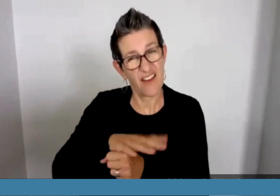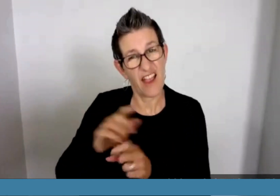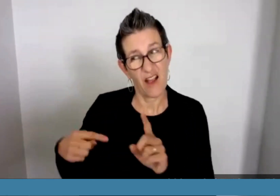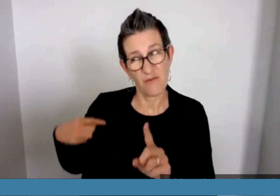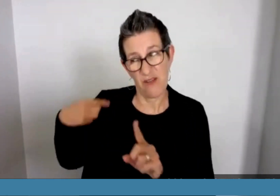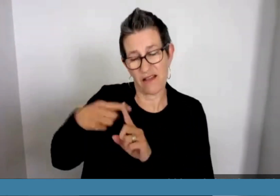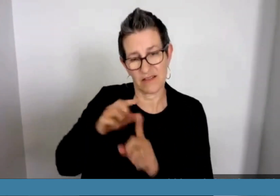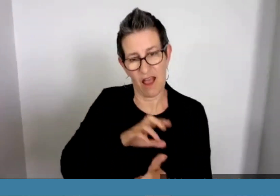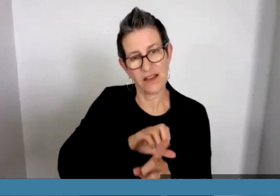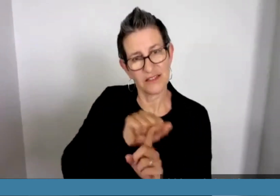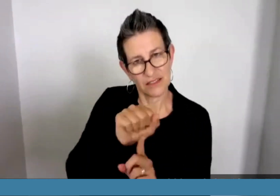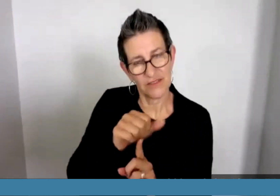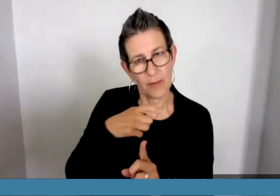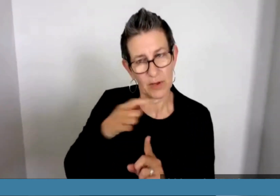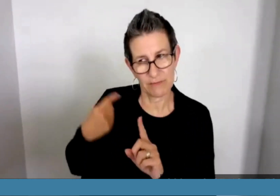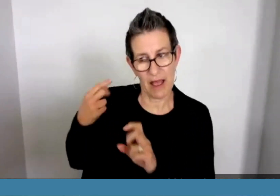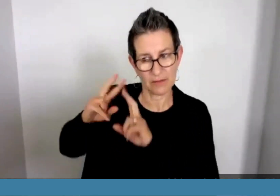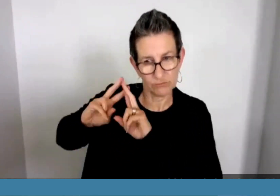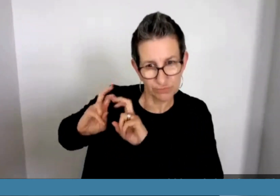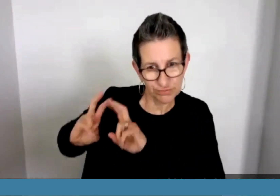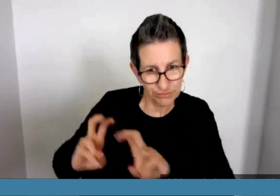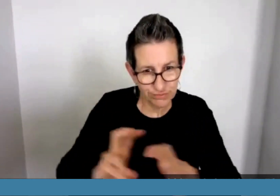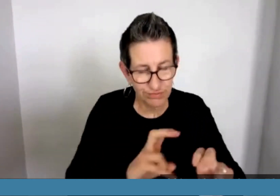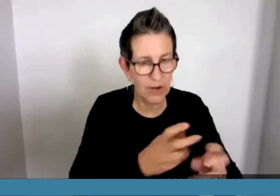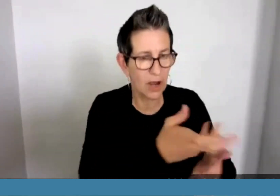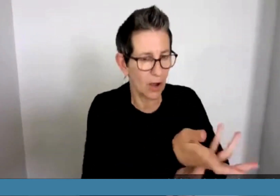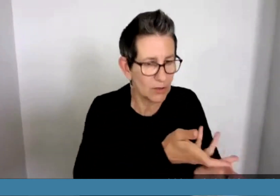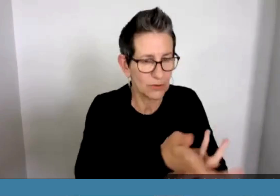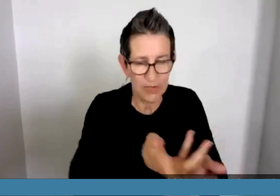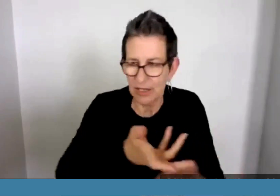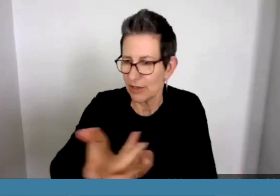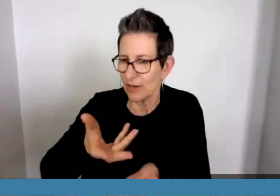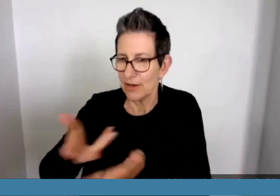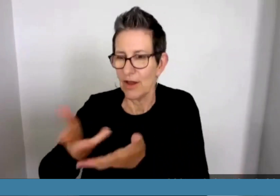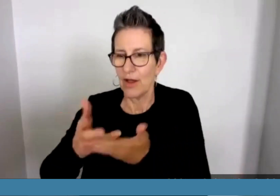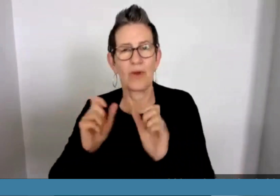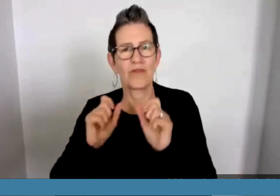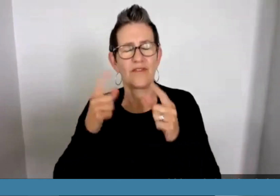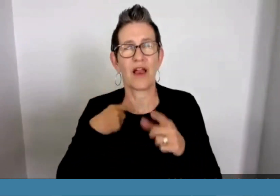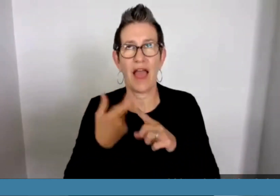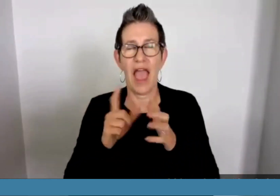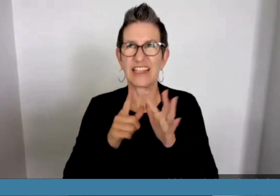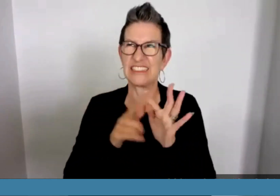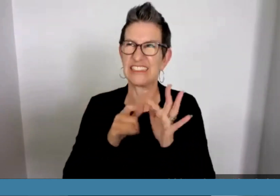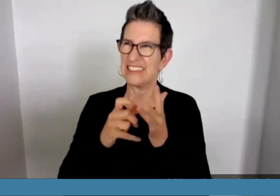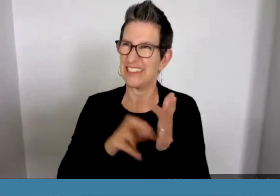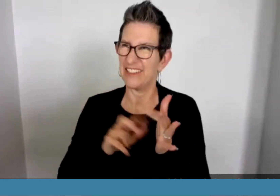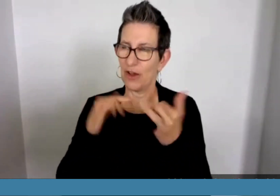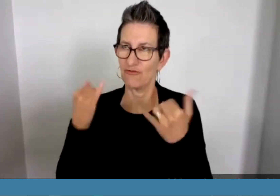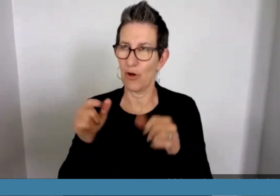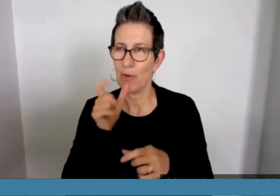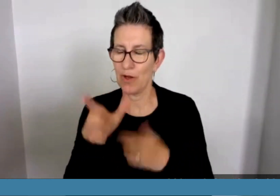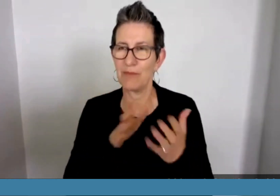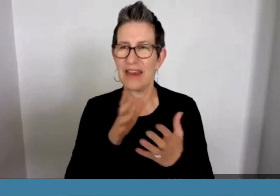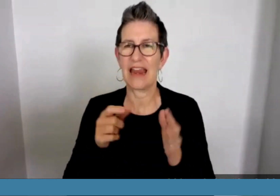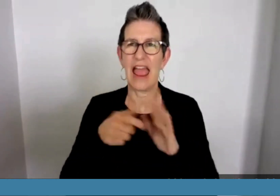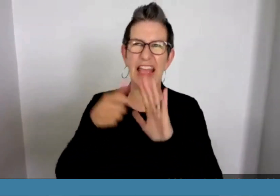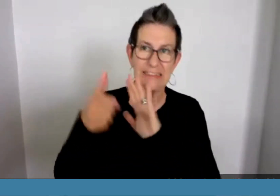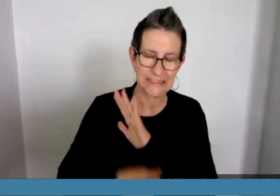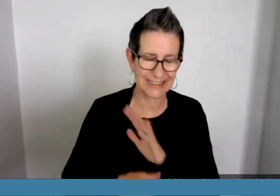through extensive consultation. It felt excessive at times, but no, I'm joking. That was just literally just a word